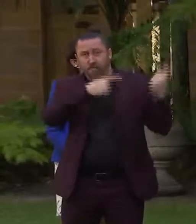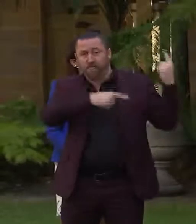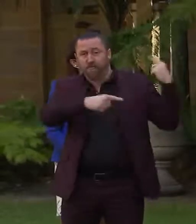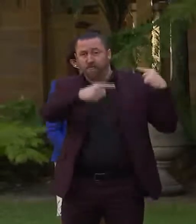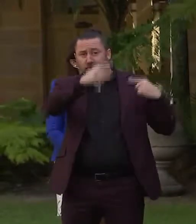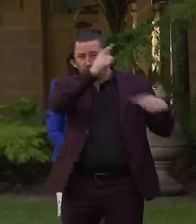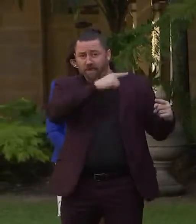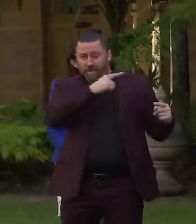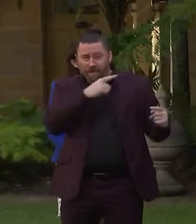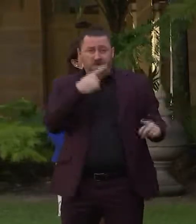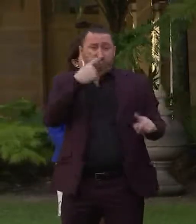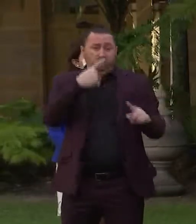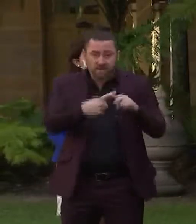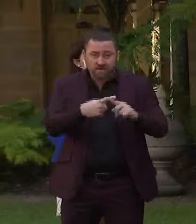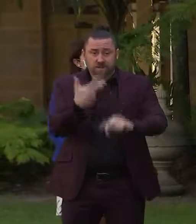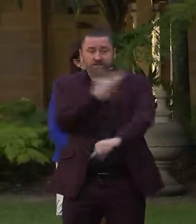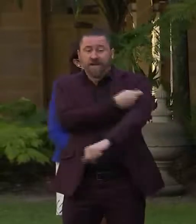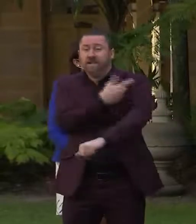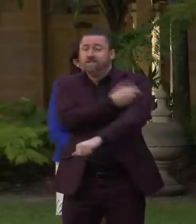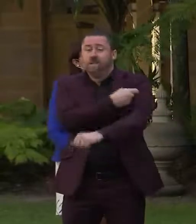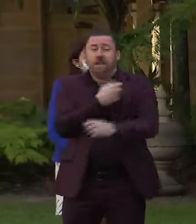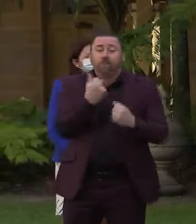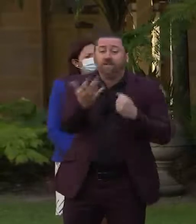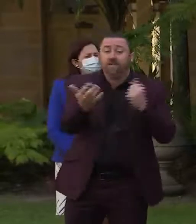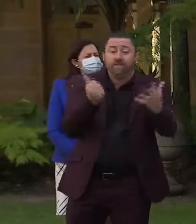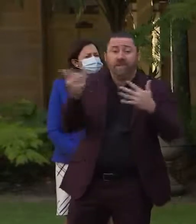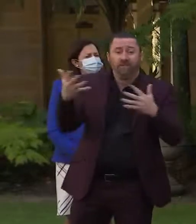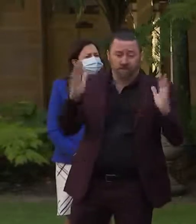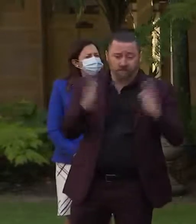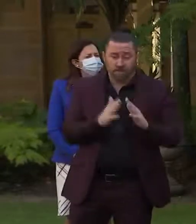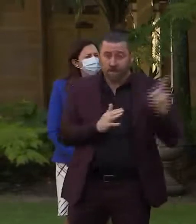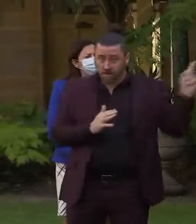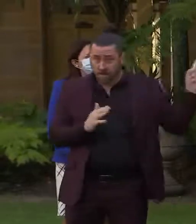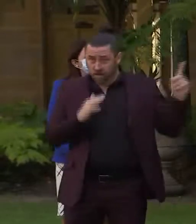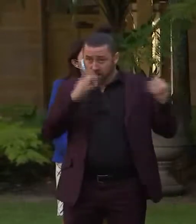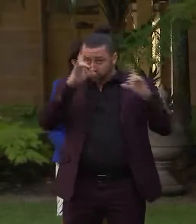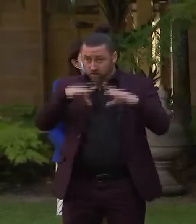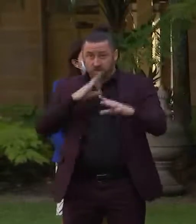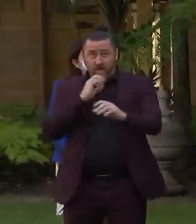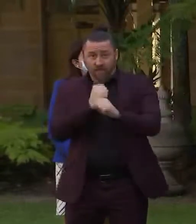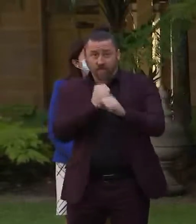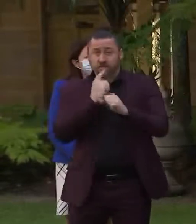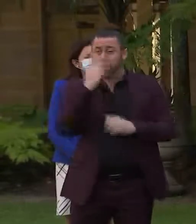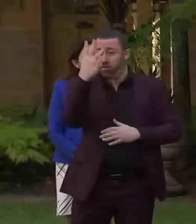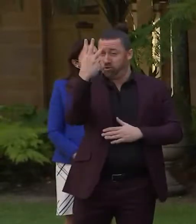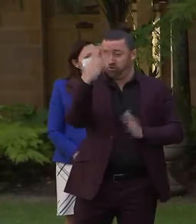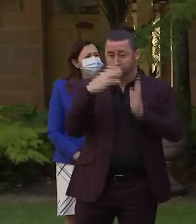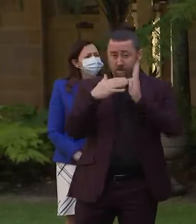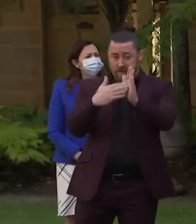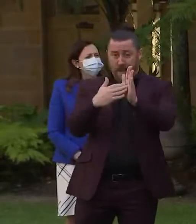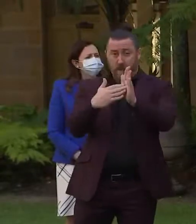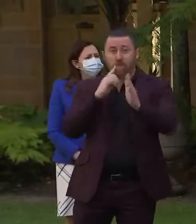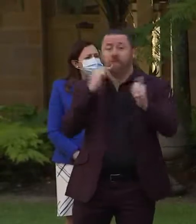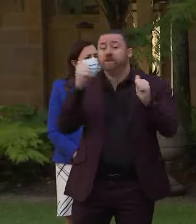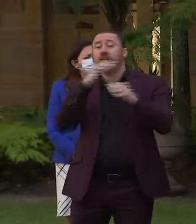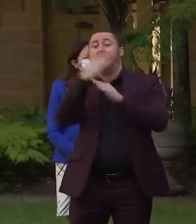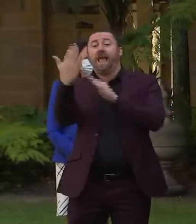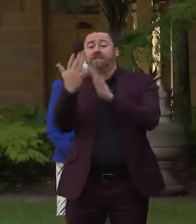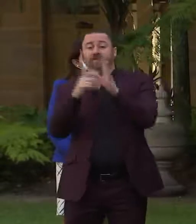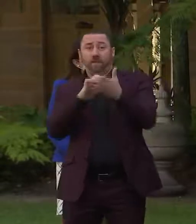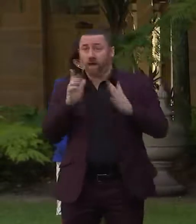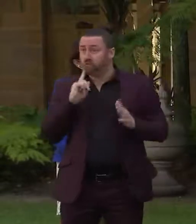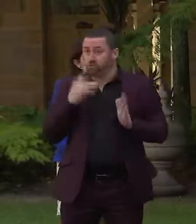their vaccine rollout. The Prime Minister committed that 3 million Australians would be vaccinated by the end of March. Well, today